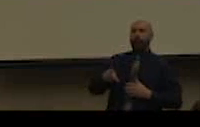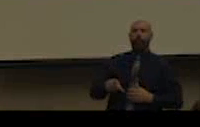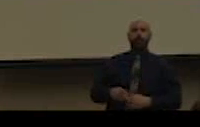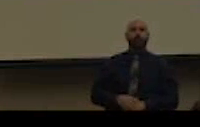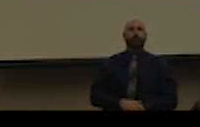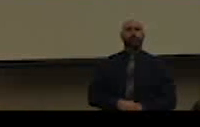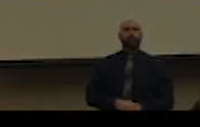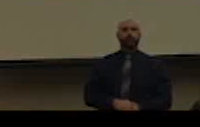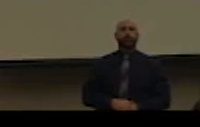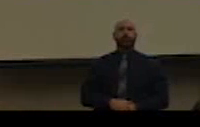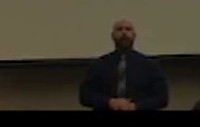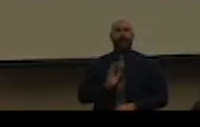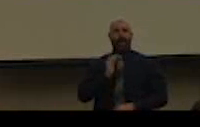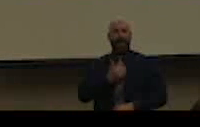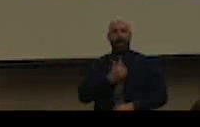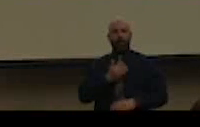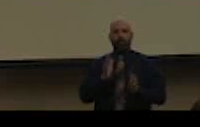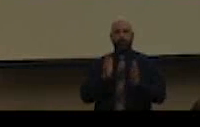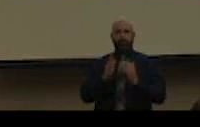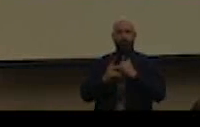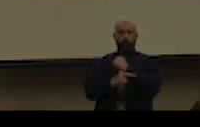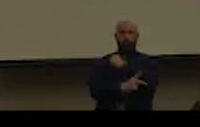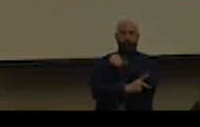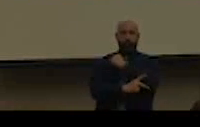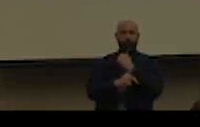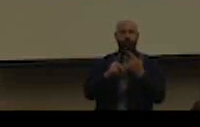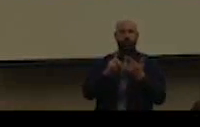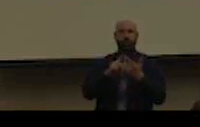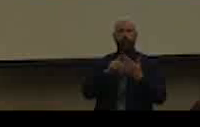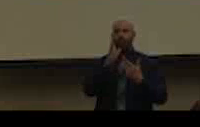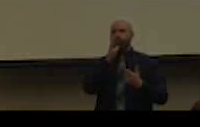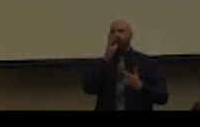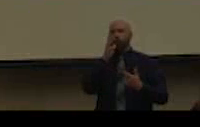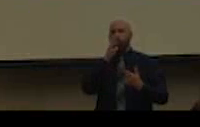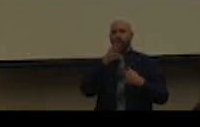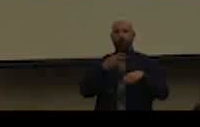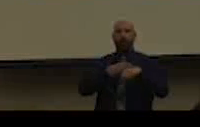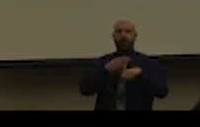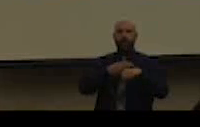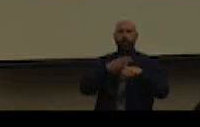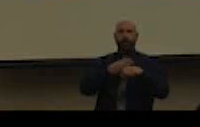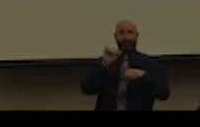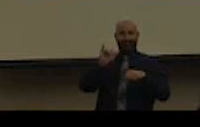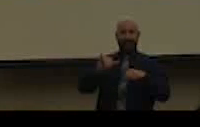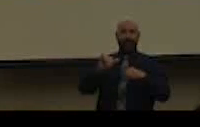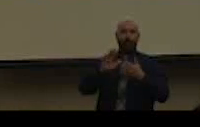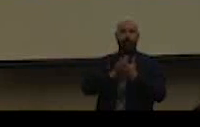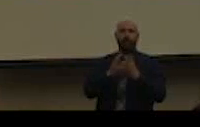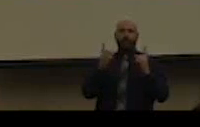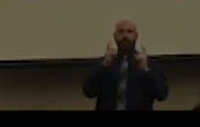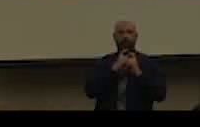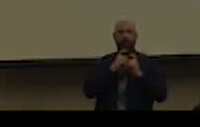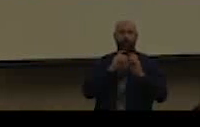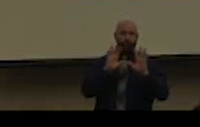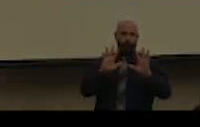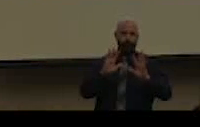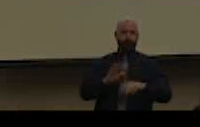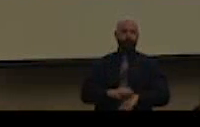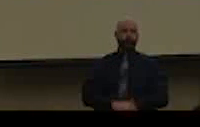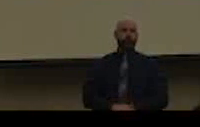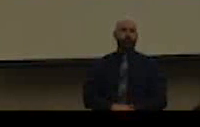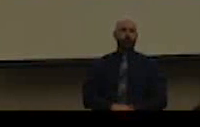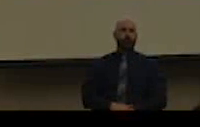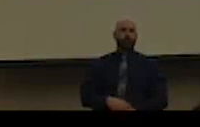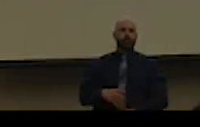small parishes or rural hospitals. You know, the scale gets complicated in the rural parts of our state, absolutely. There are high overhead costs.